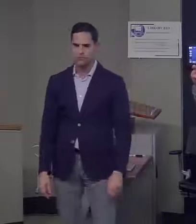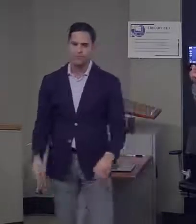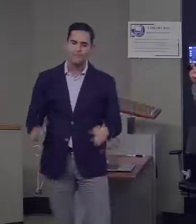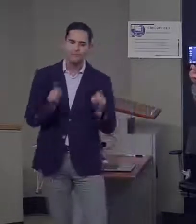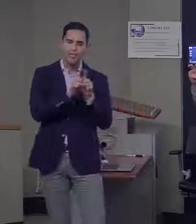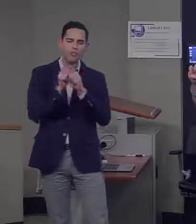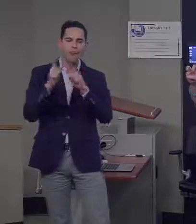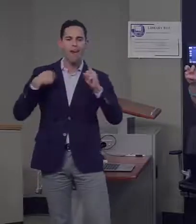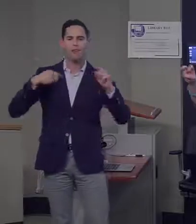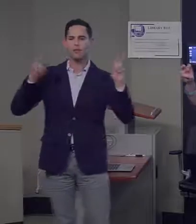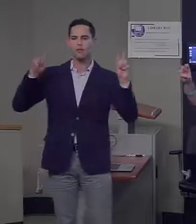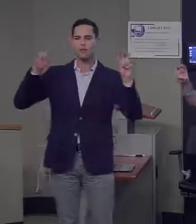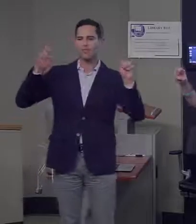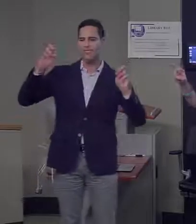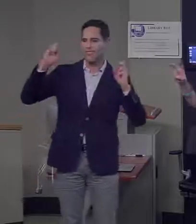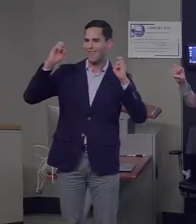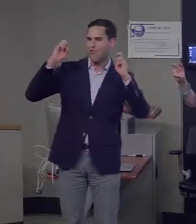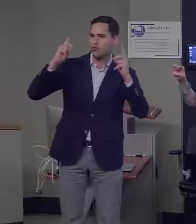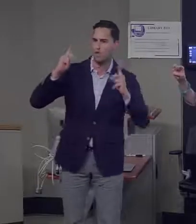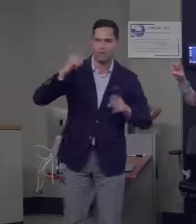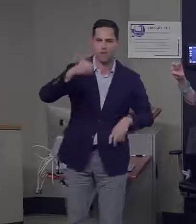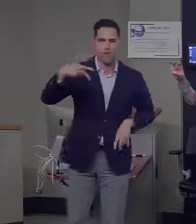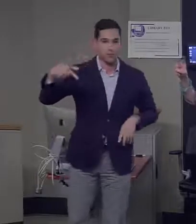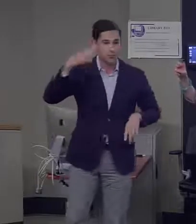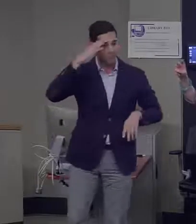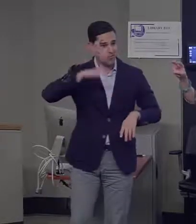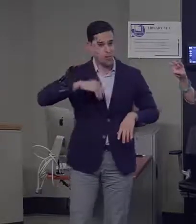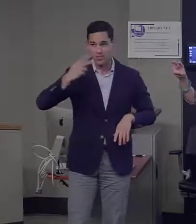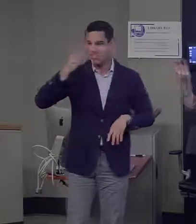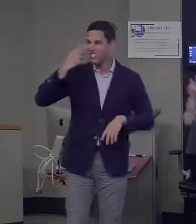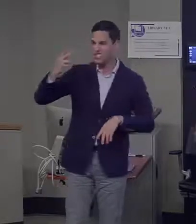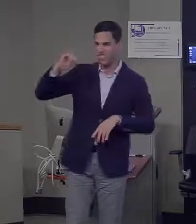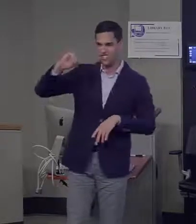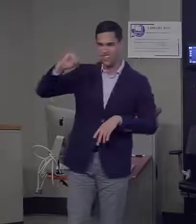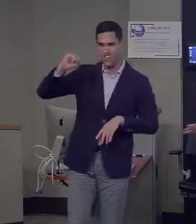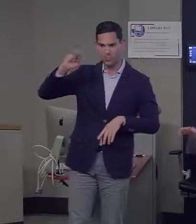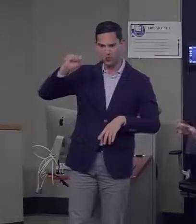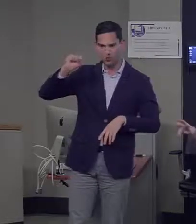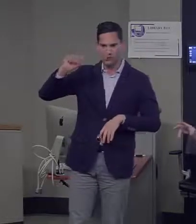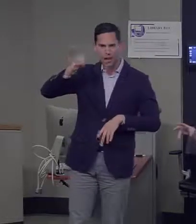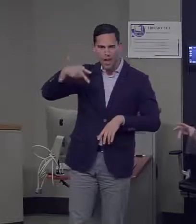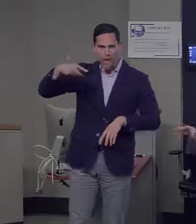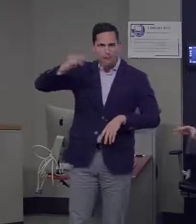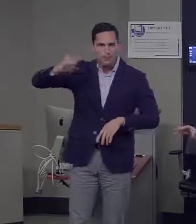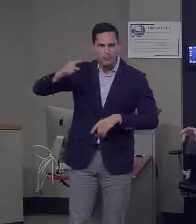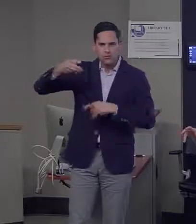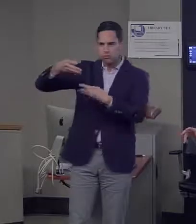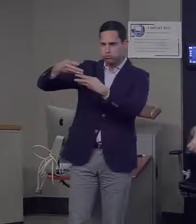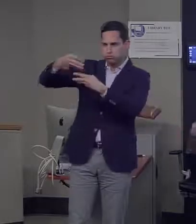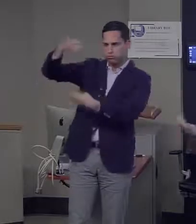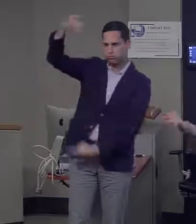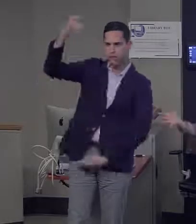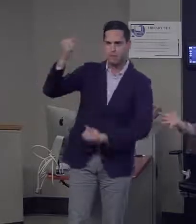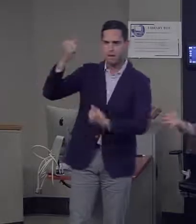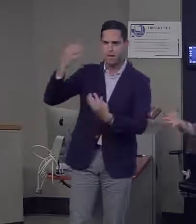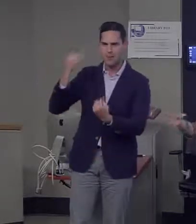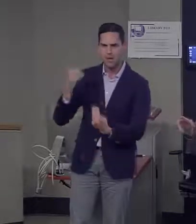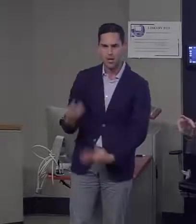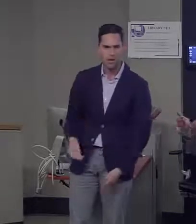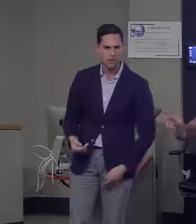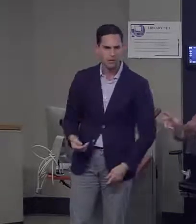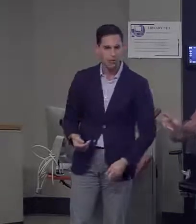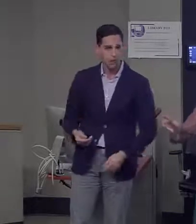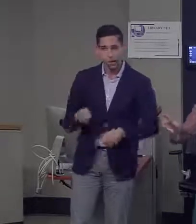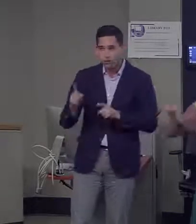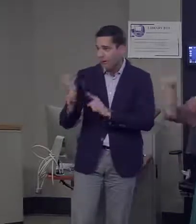the fingers to show quotes, apps proliferating at an alarming rate. And during the time that we've been setting up here, there are probably 100